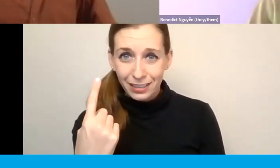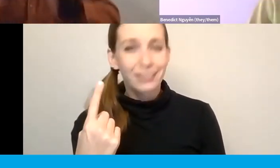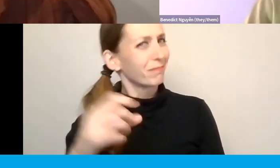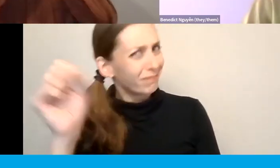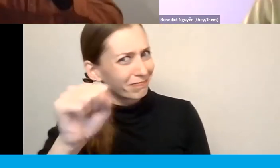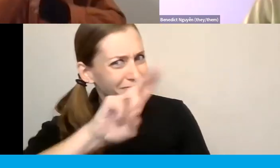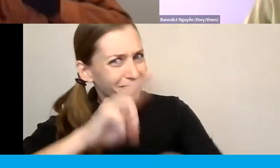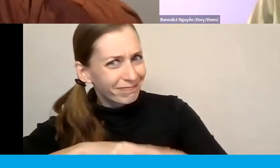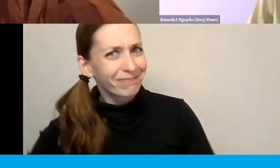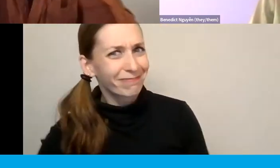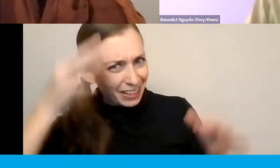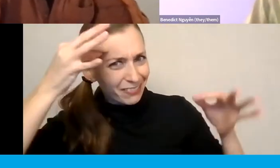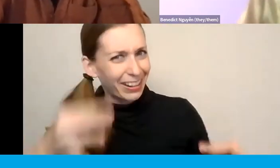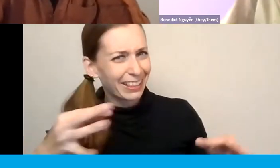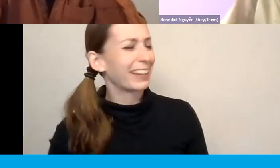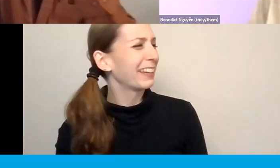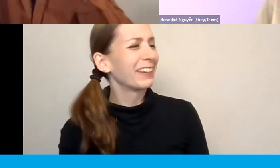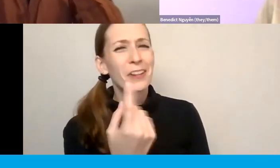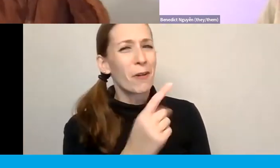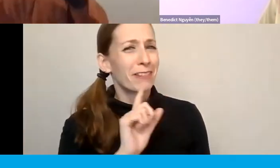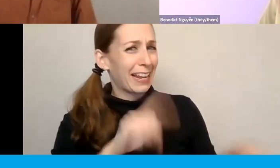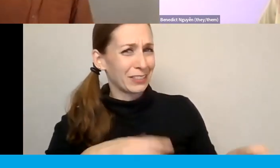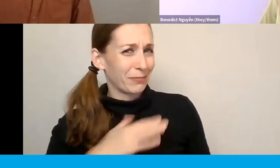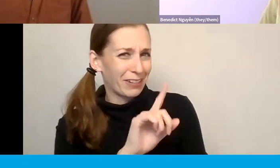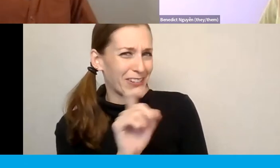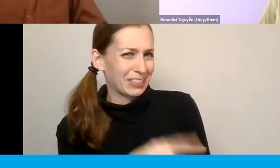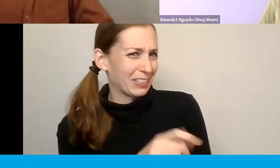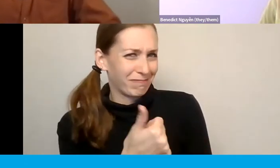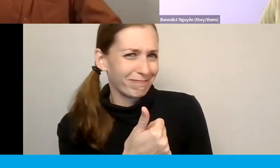Absolutely. Okay. You always answer the question.